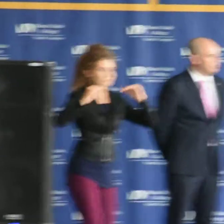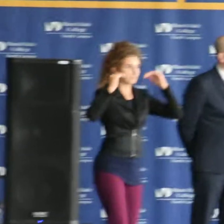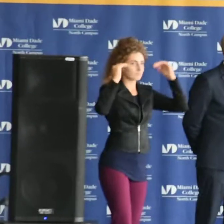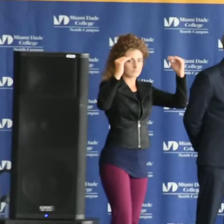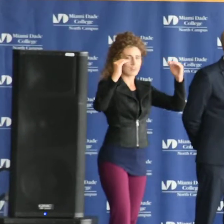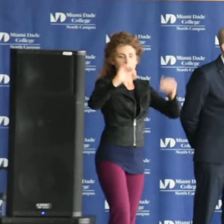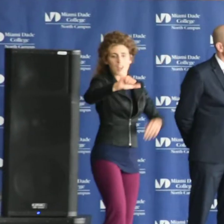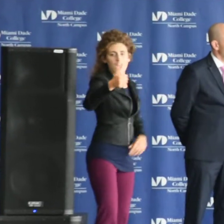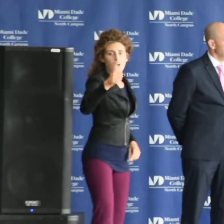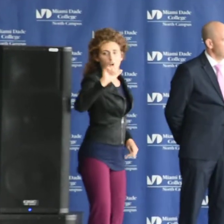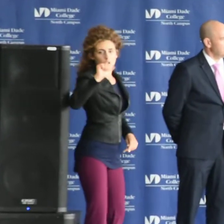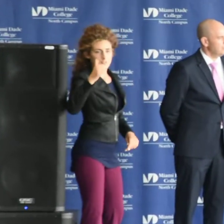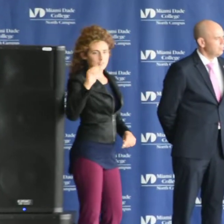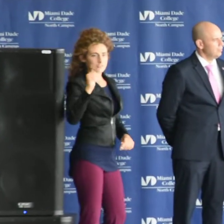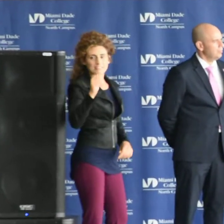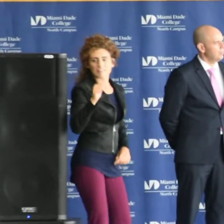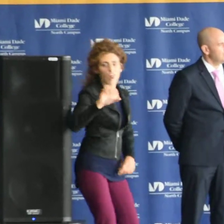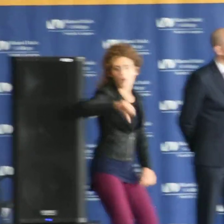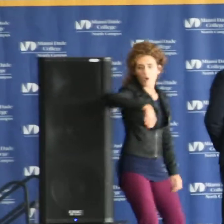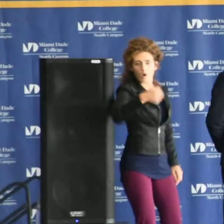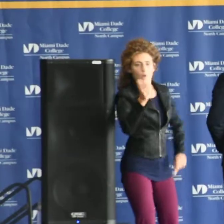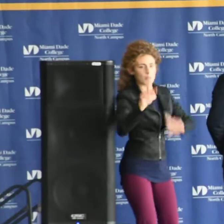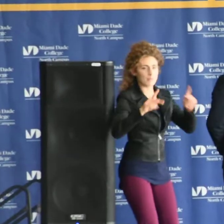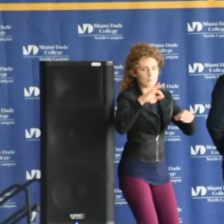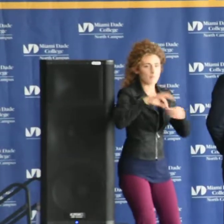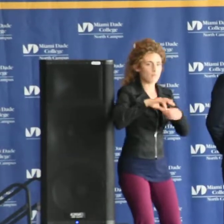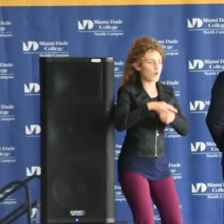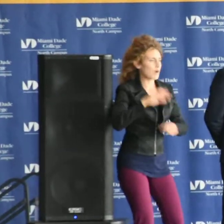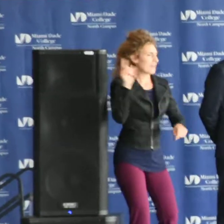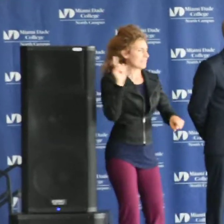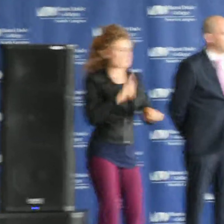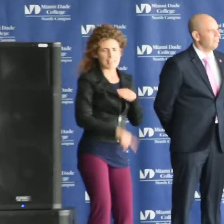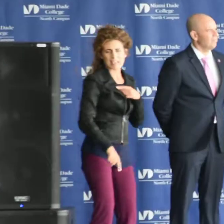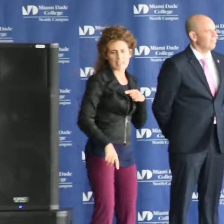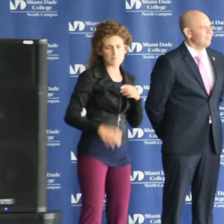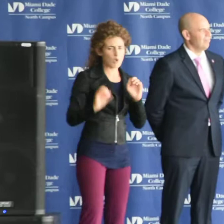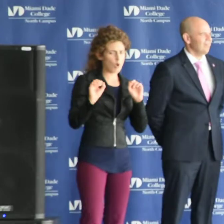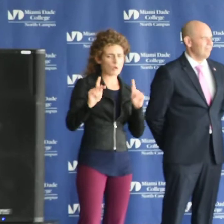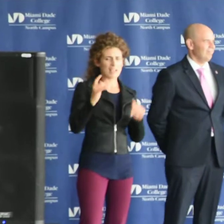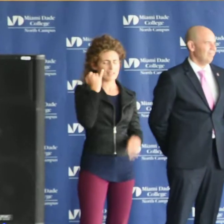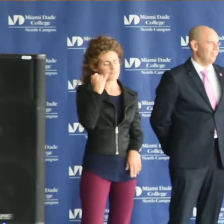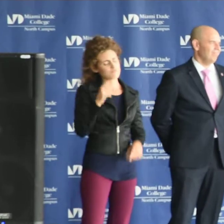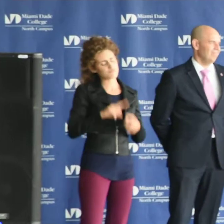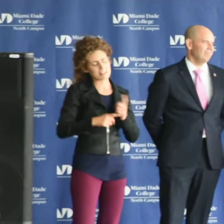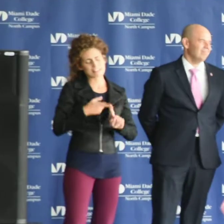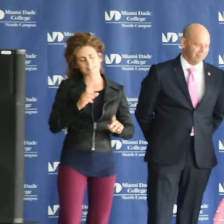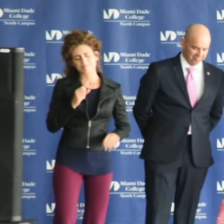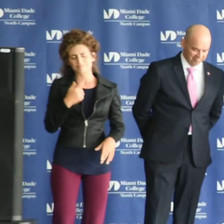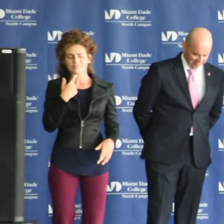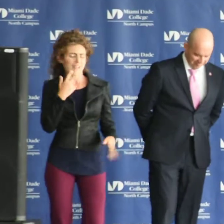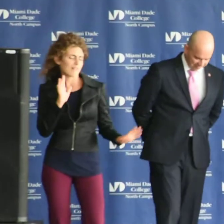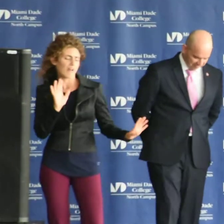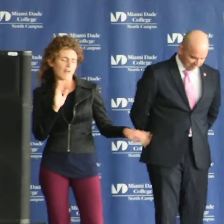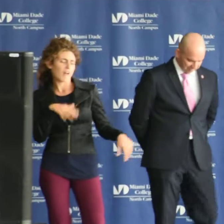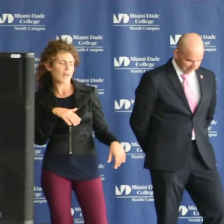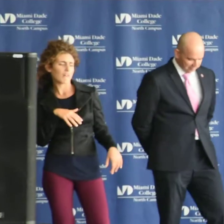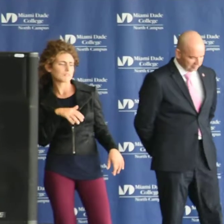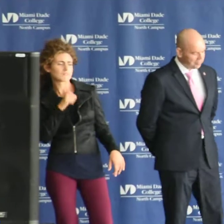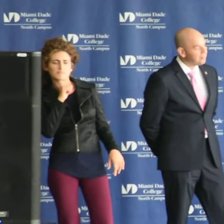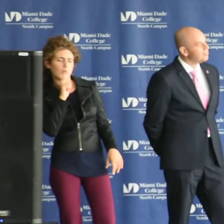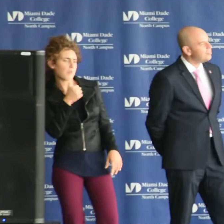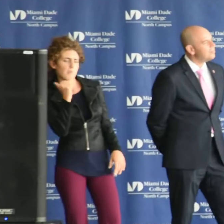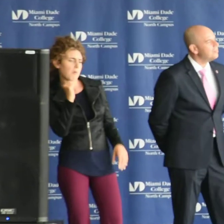get 10 other people to vote. It can't be okay for a friend to say, yeah, I'm not gonna vote. I'm good with that. I don't think it